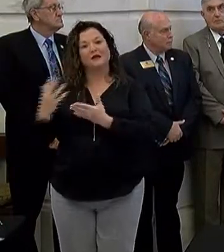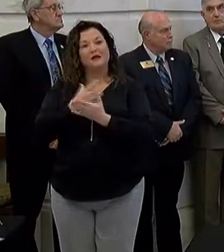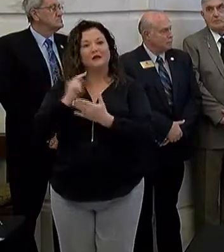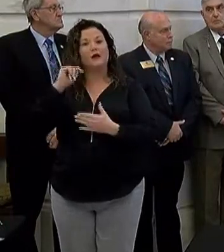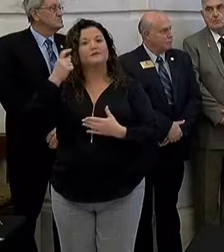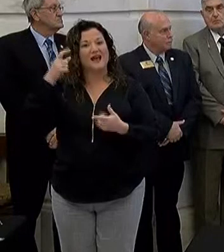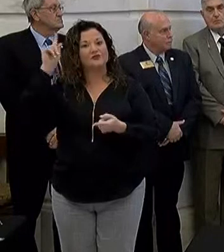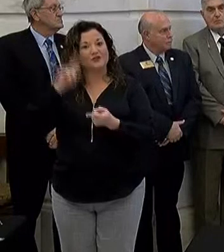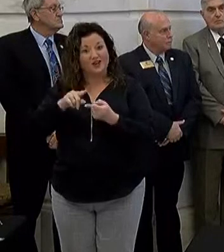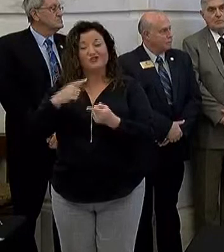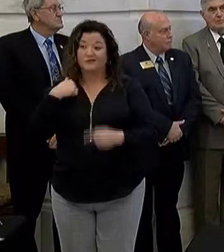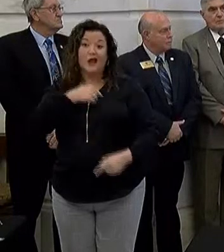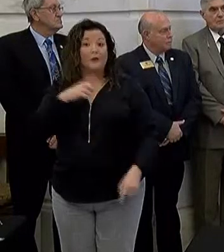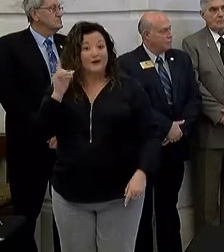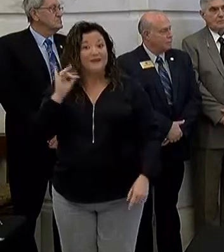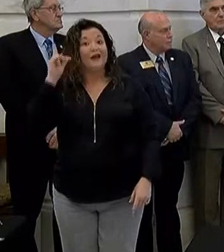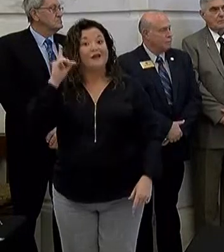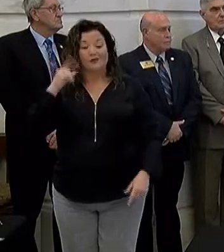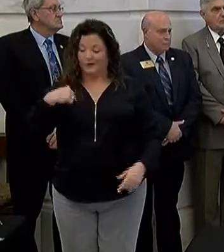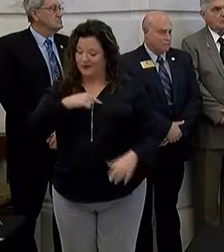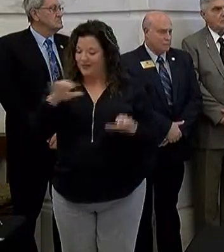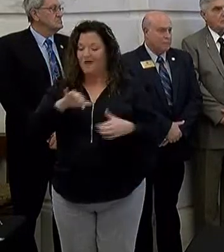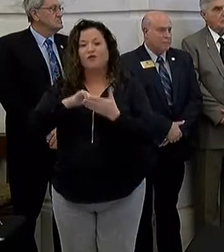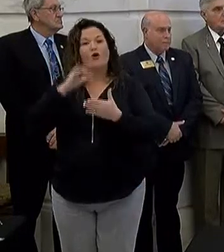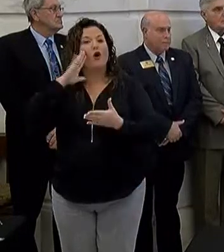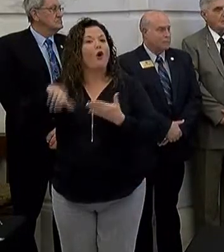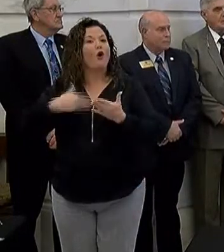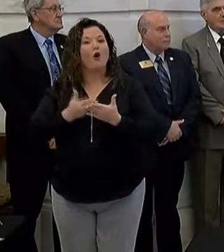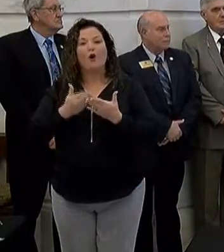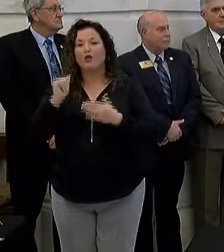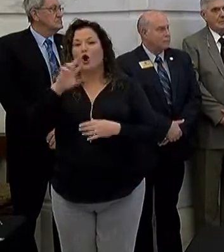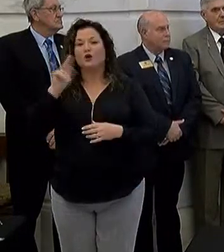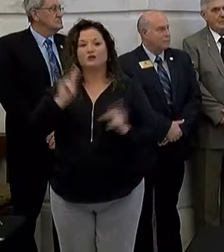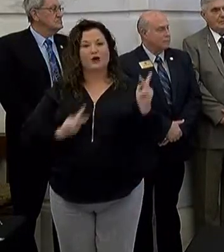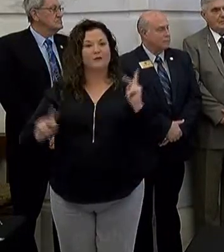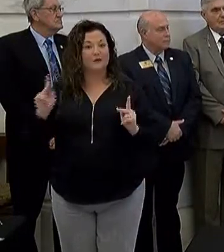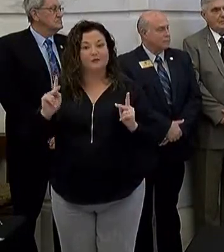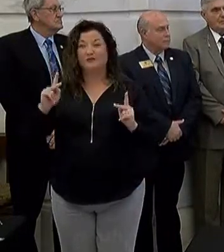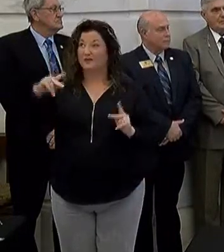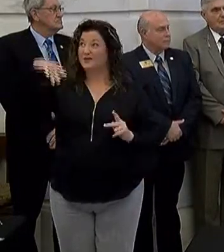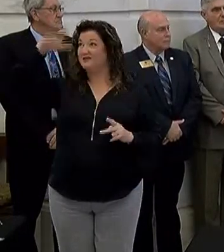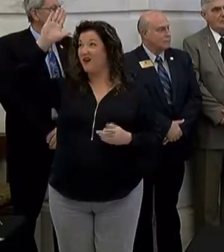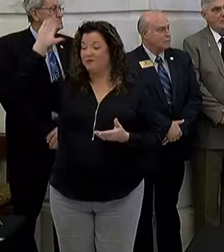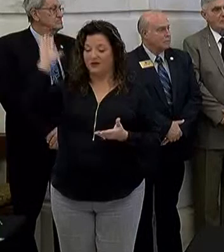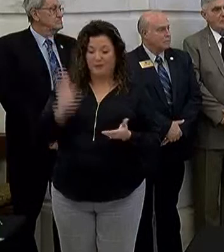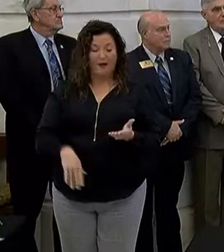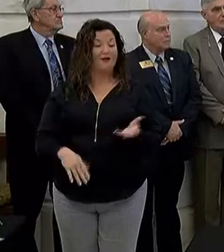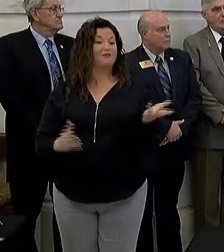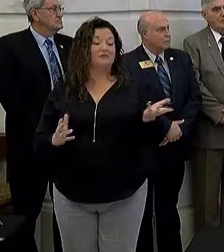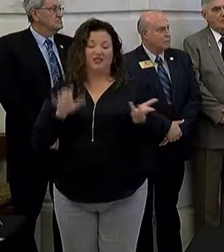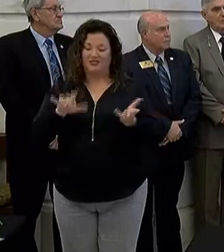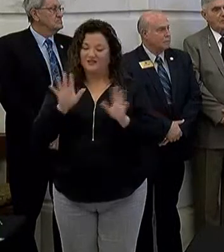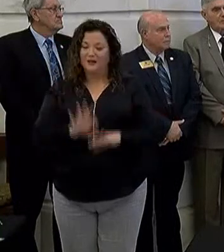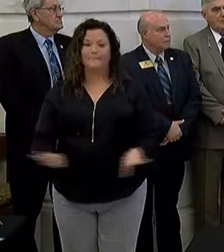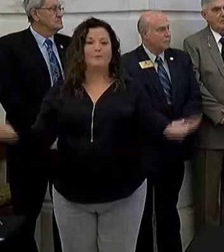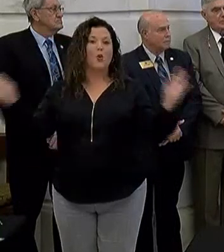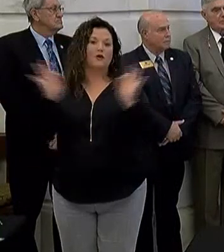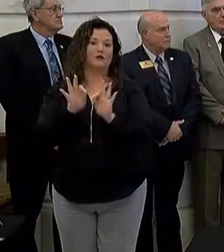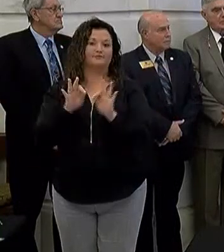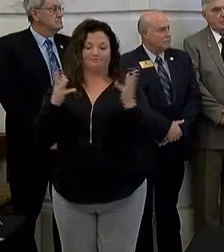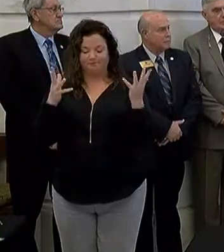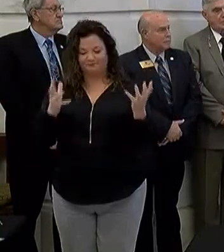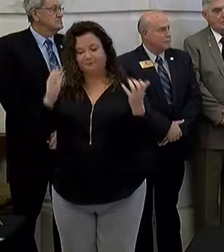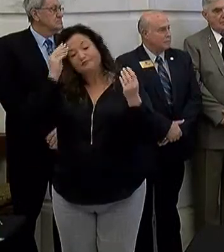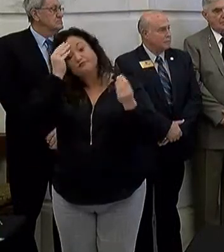and we've done that. We've delivered on that for all Arkansans, from top to bottom. We've done that, and that's something that I think is very important. I'd like to